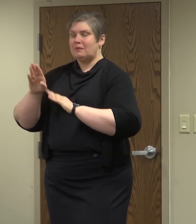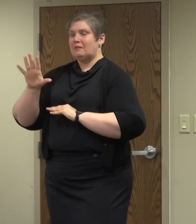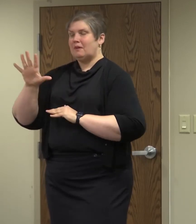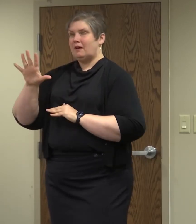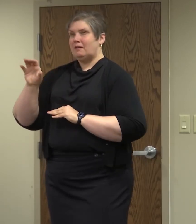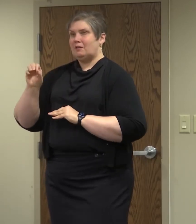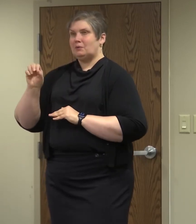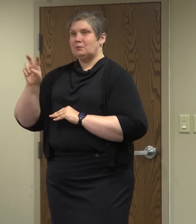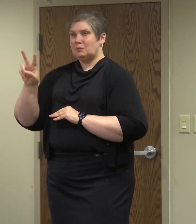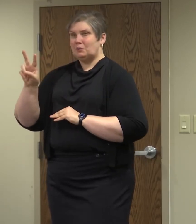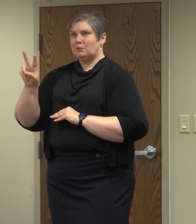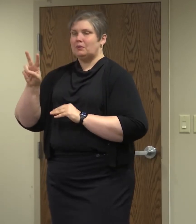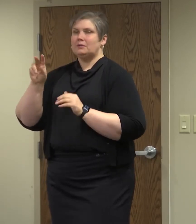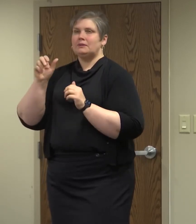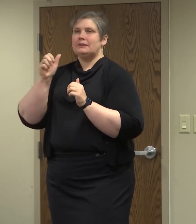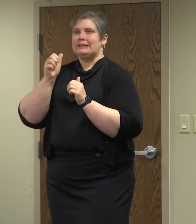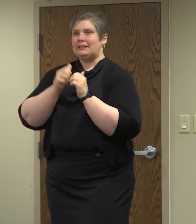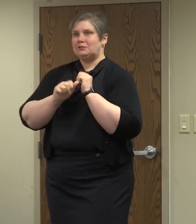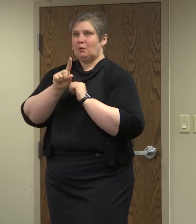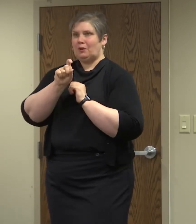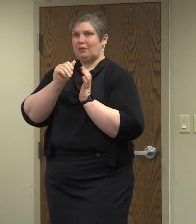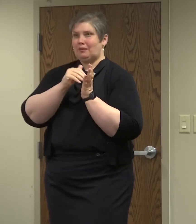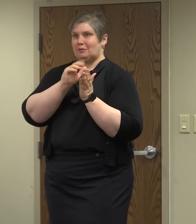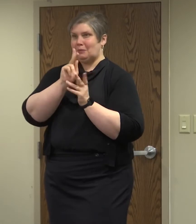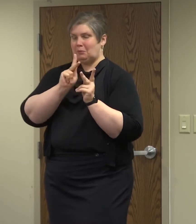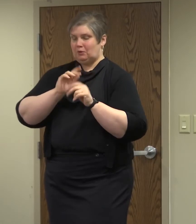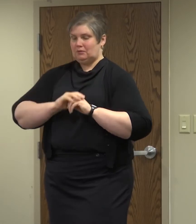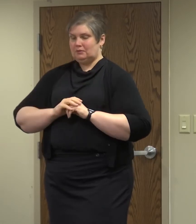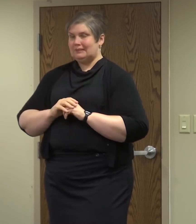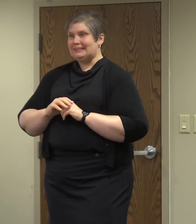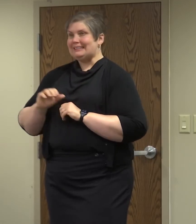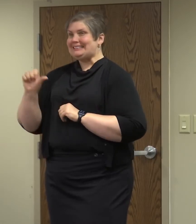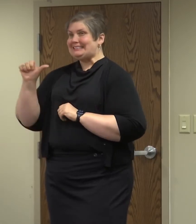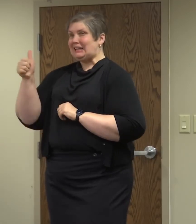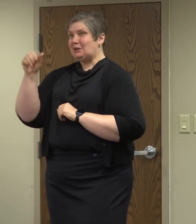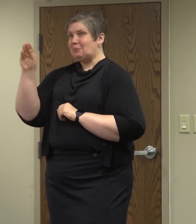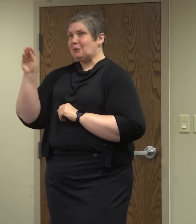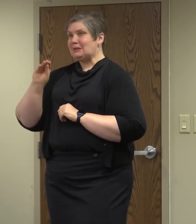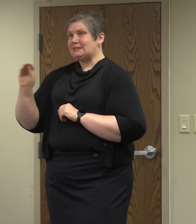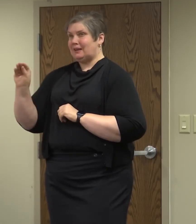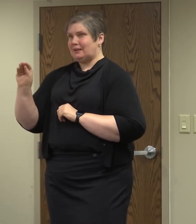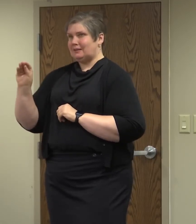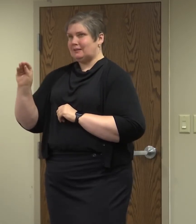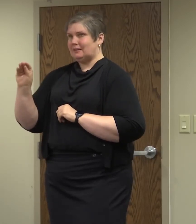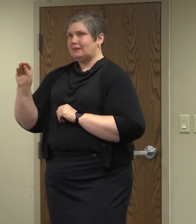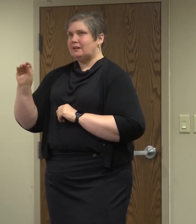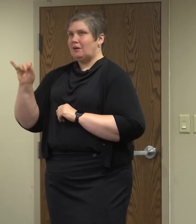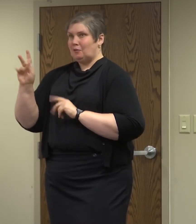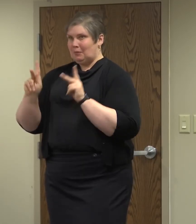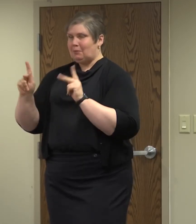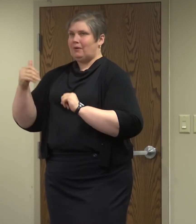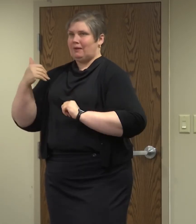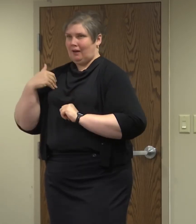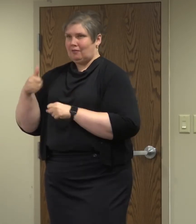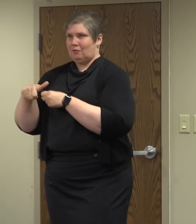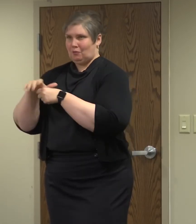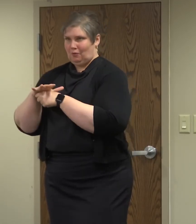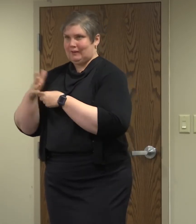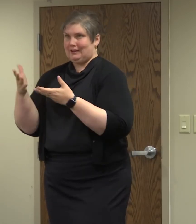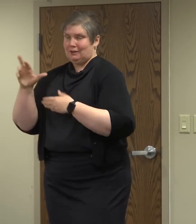rate is over 10%. Currently, we have 126 individuals